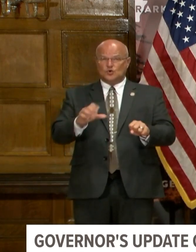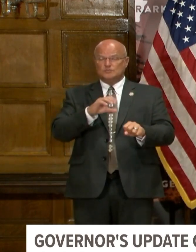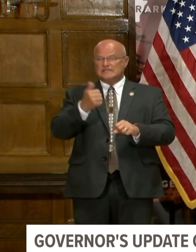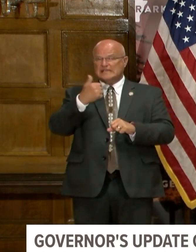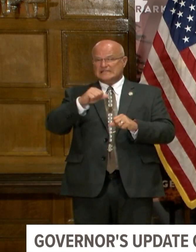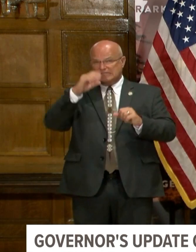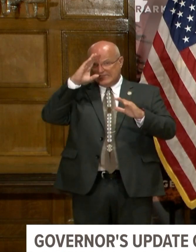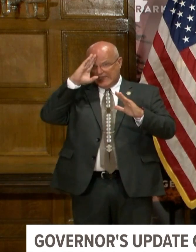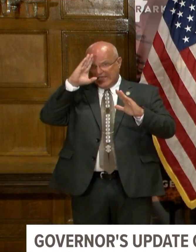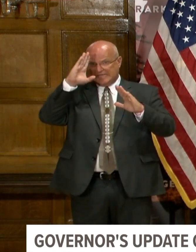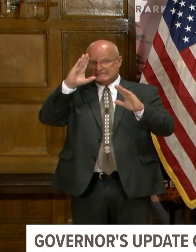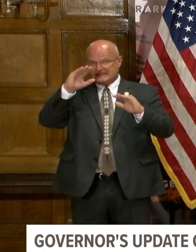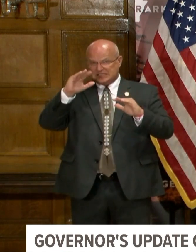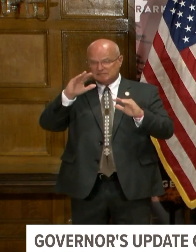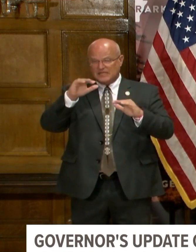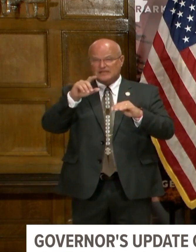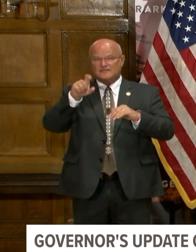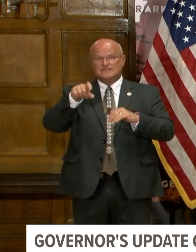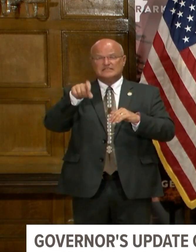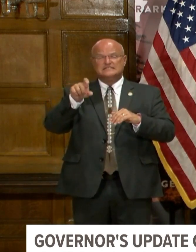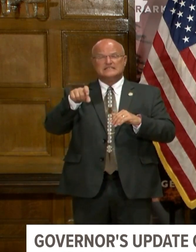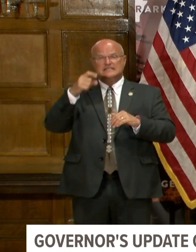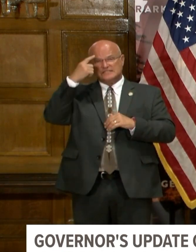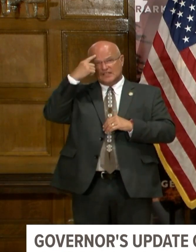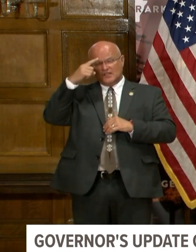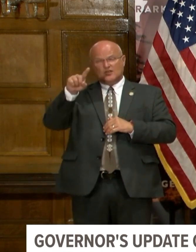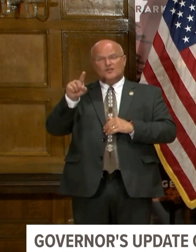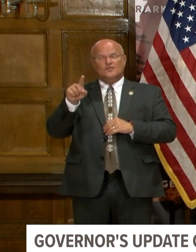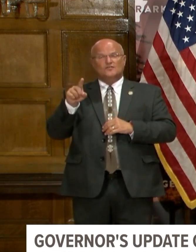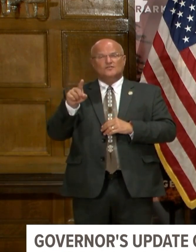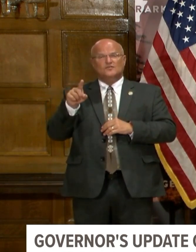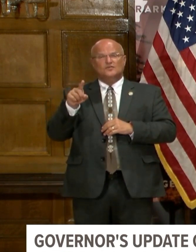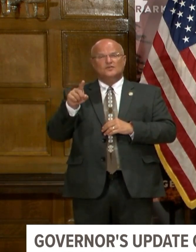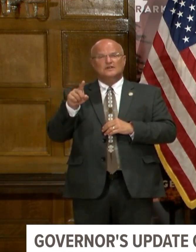any anticipation of the necessity of